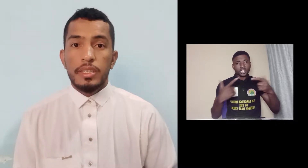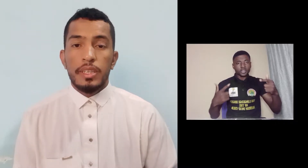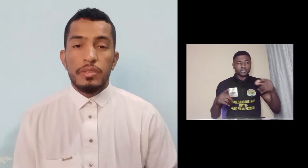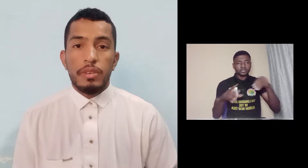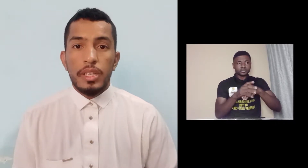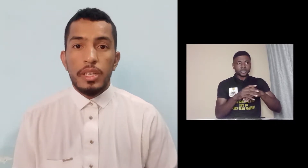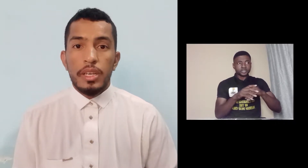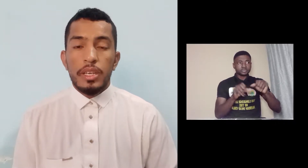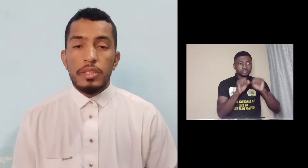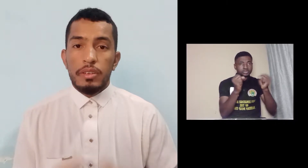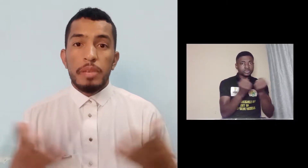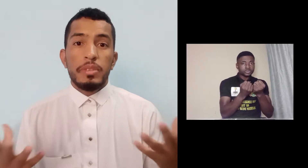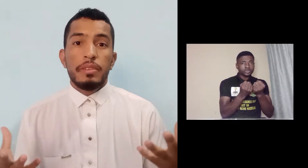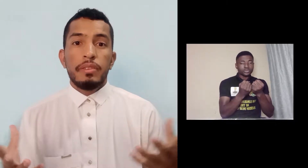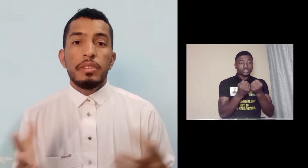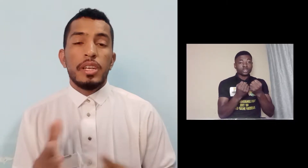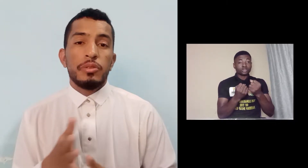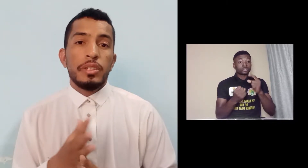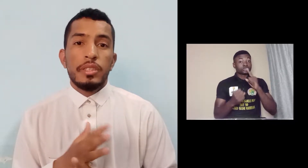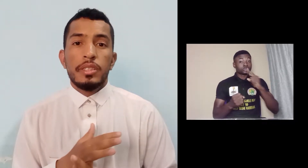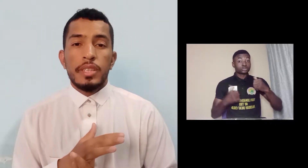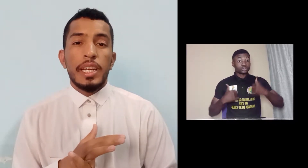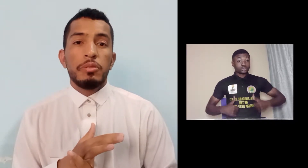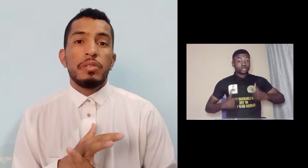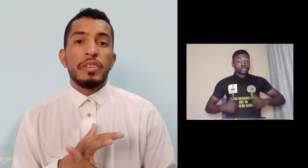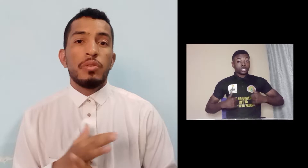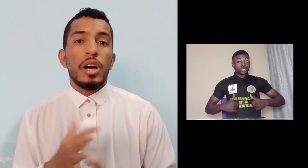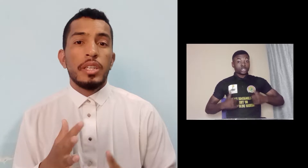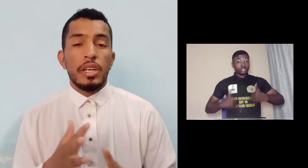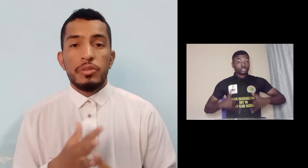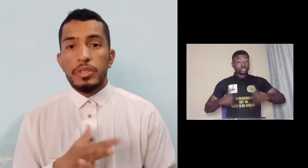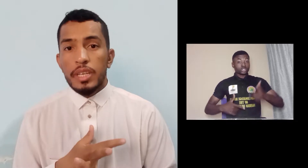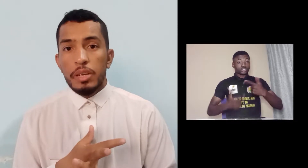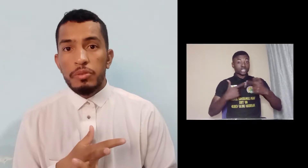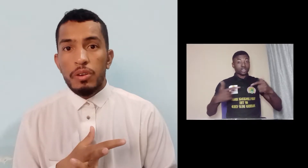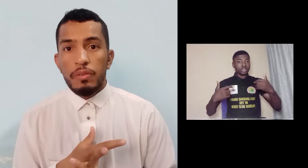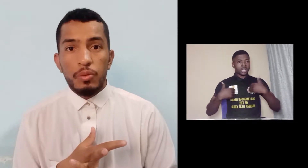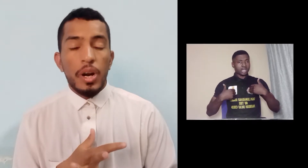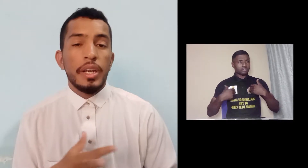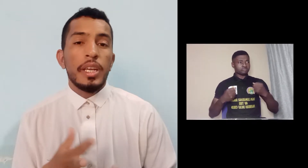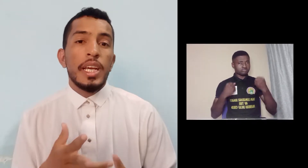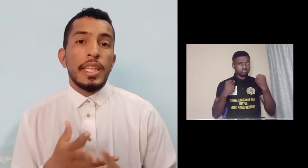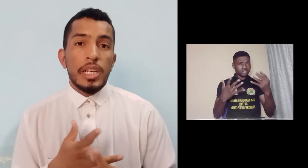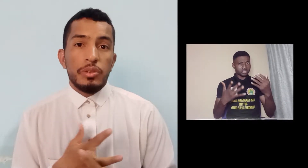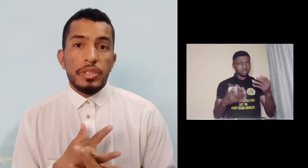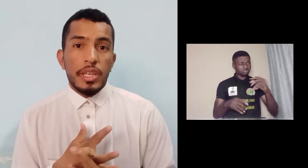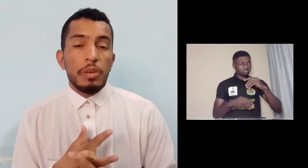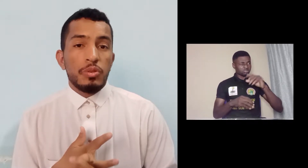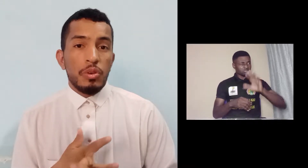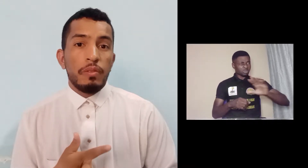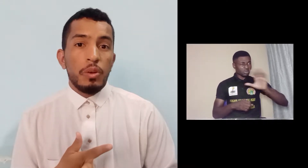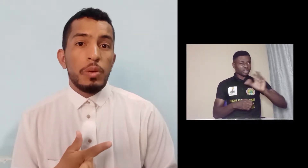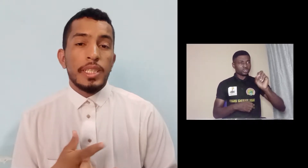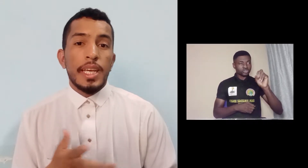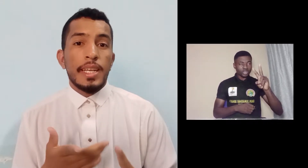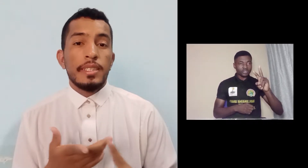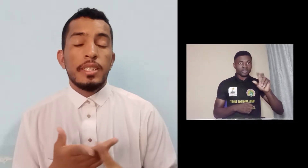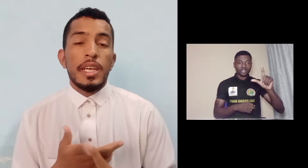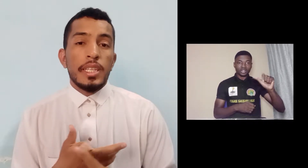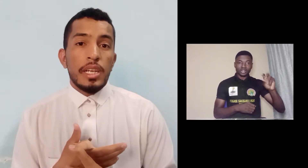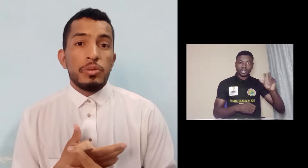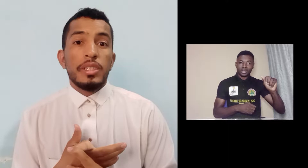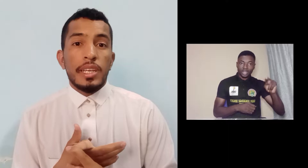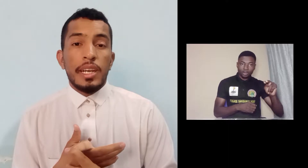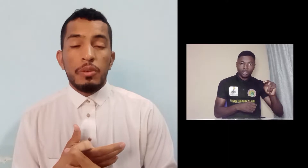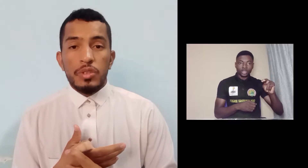exist in the country. To name but a few, the Algerian Sign Language of Atra, the Algerian Sign Language of Oran, the Algerian Sign Language of Lawat, and